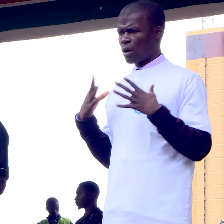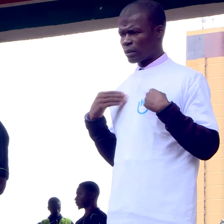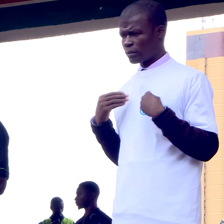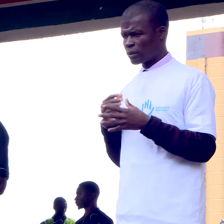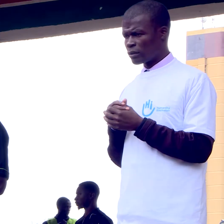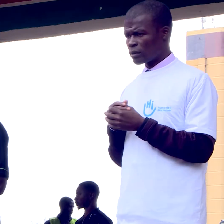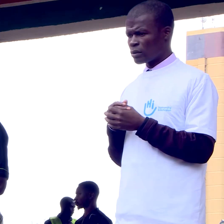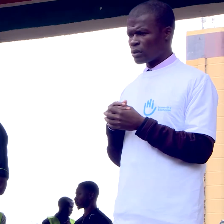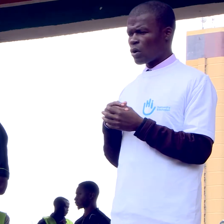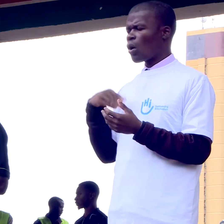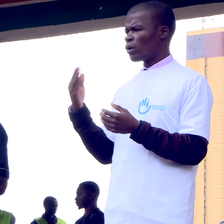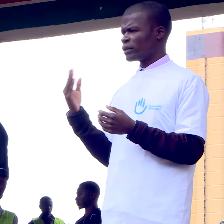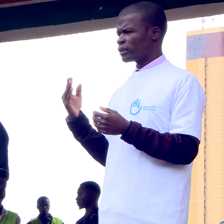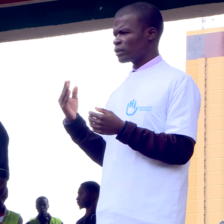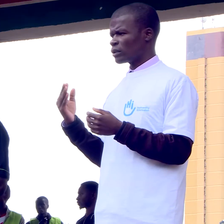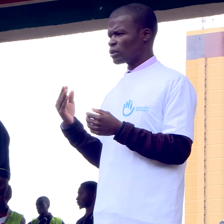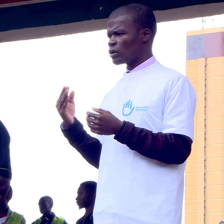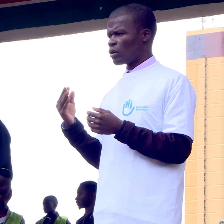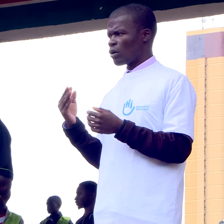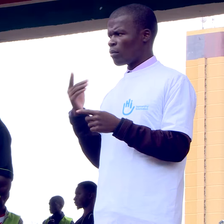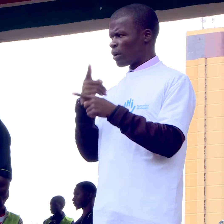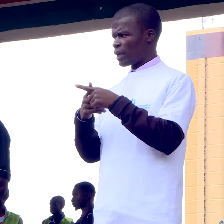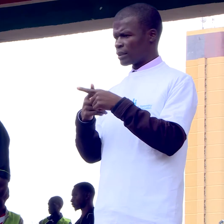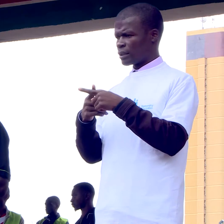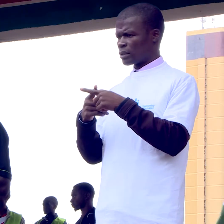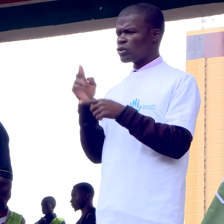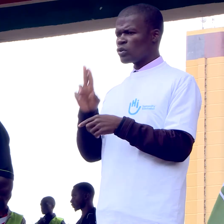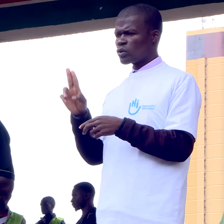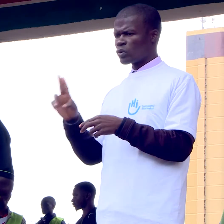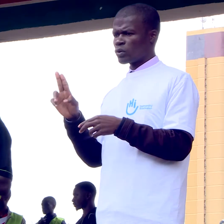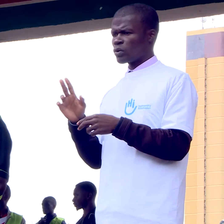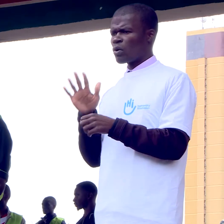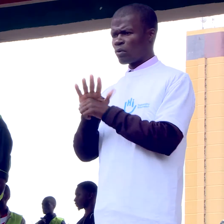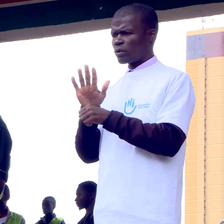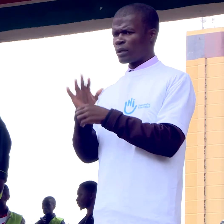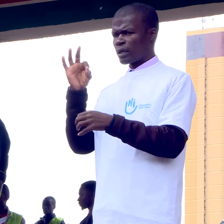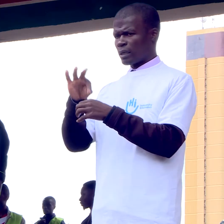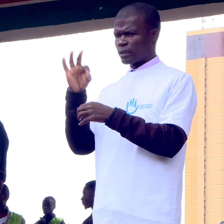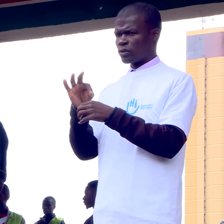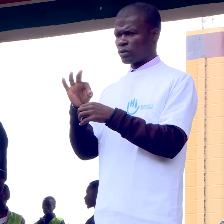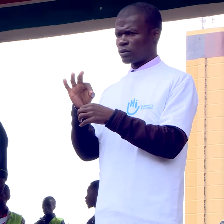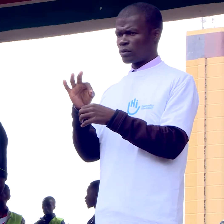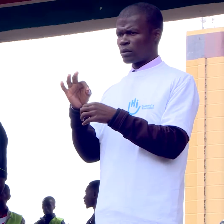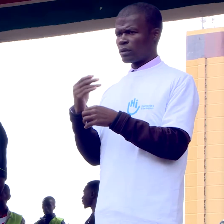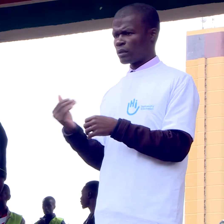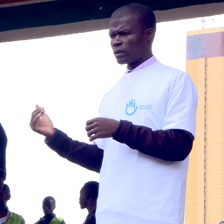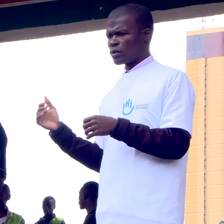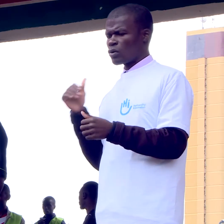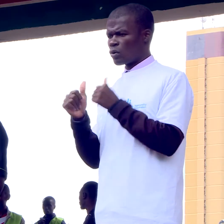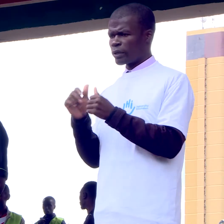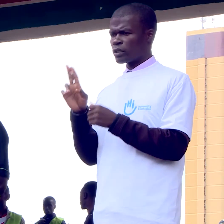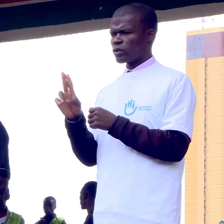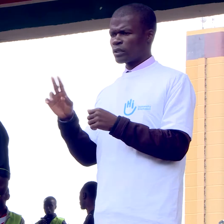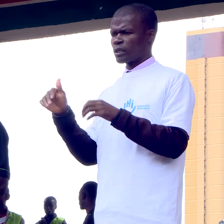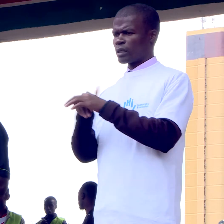elections, which include reuse of most of the election materials which were used in the